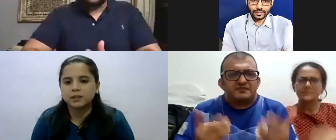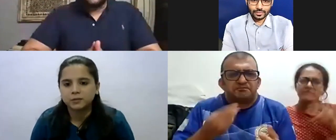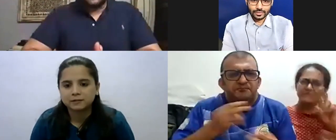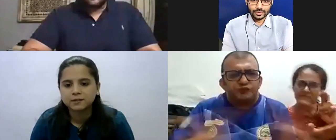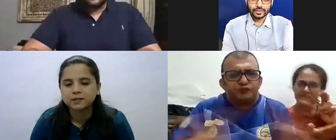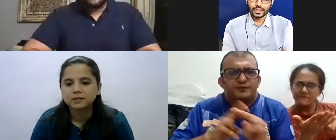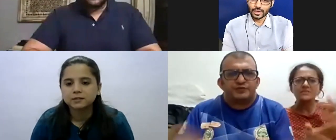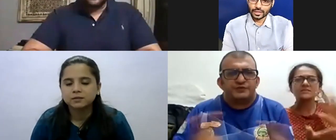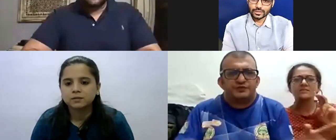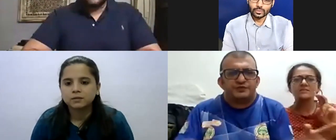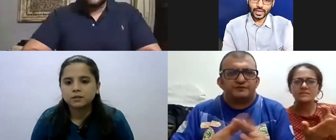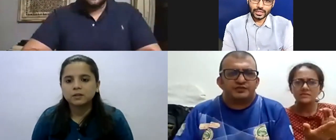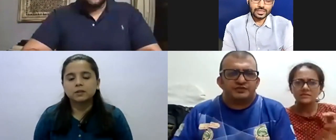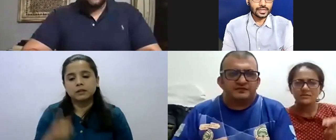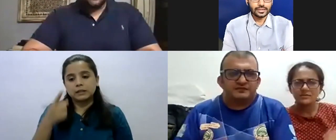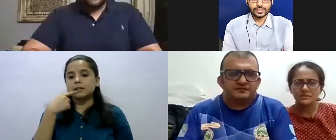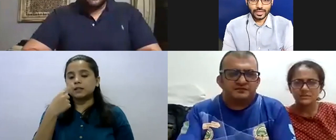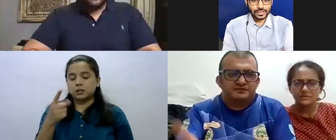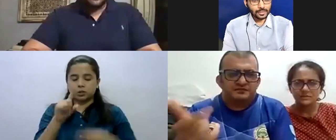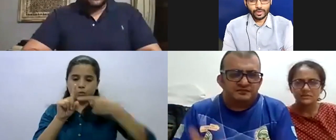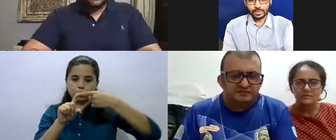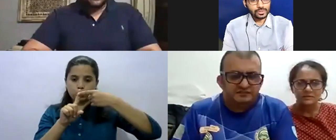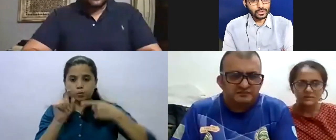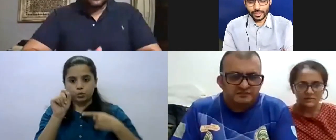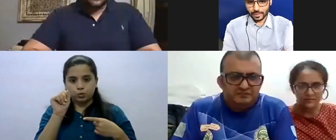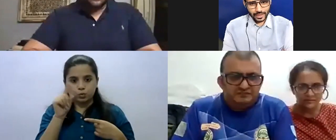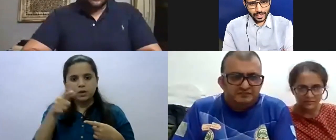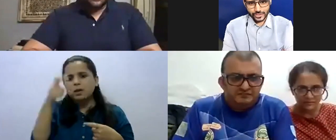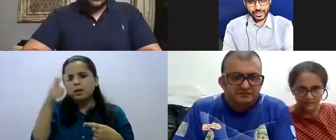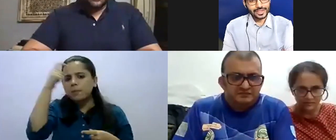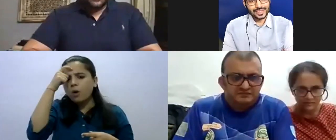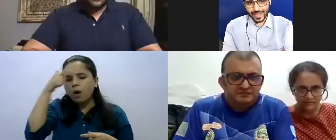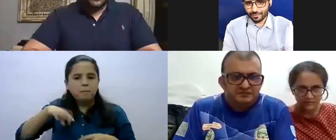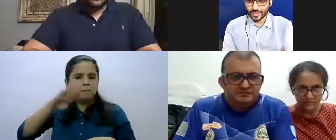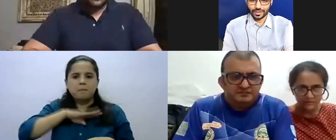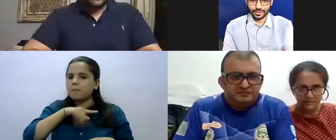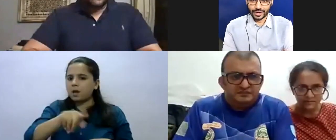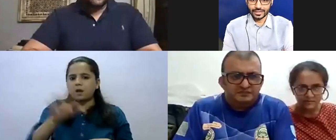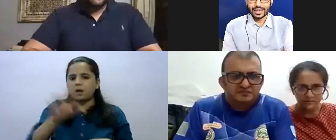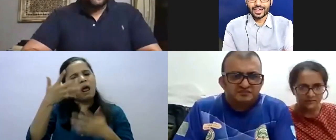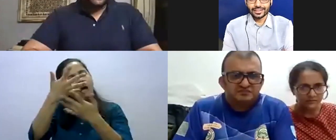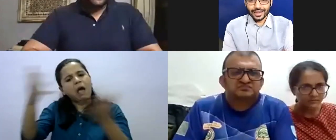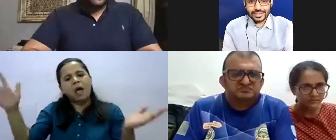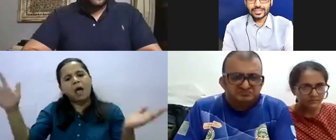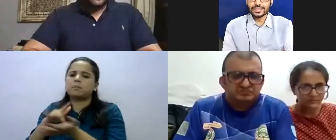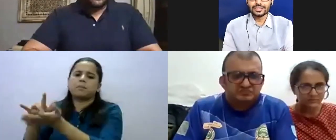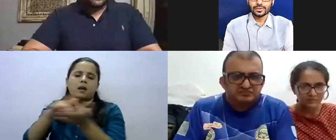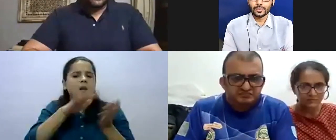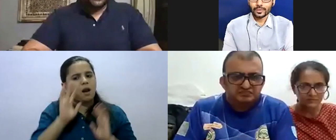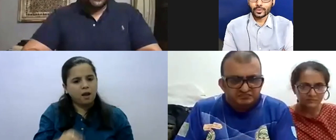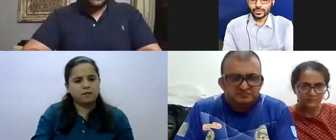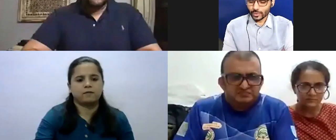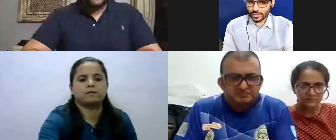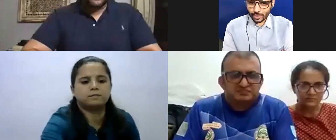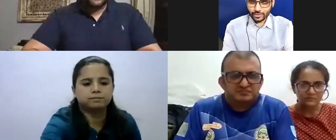register themselves? yeah. So one is that problem is not only in Maharashtra, that is everywhere, right? And that is the reason